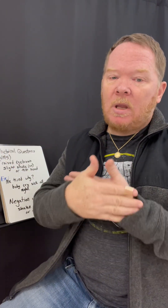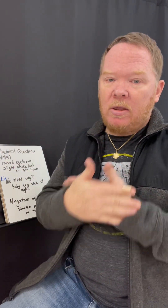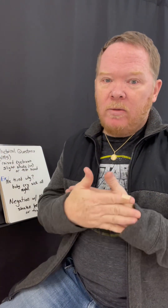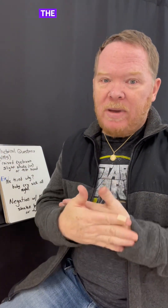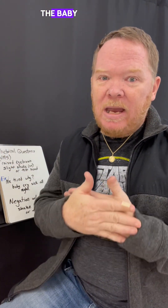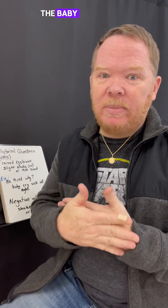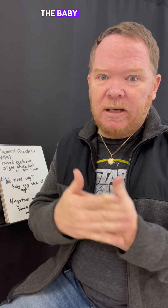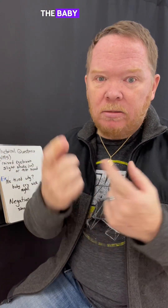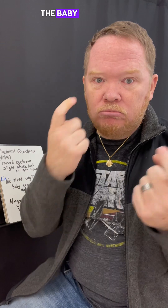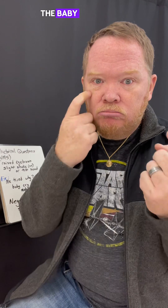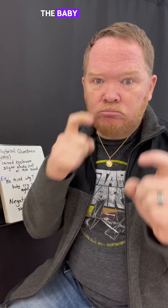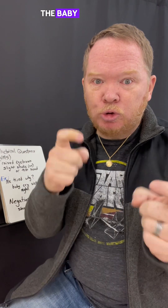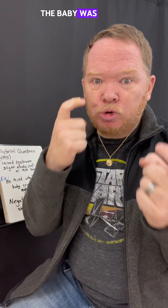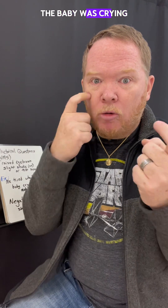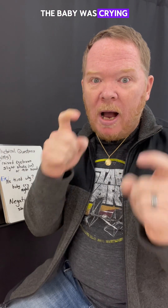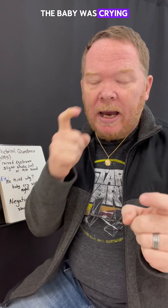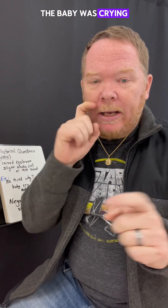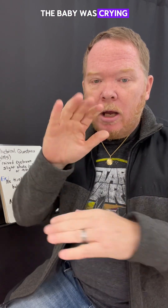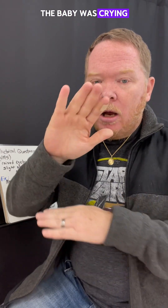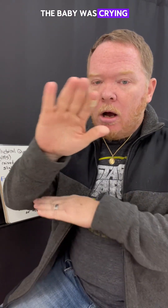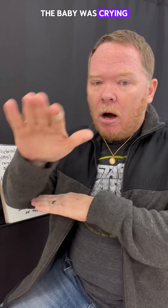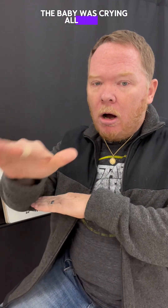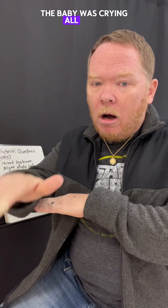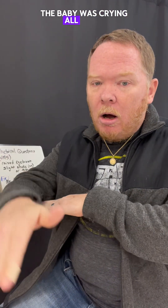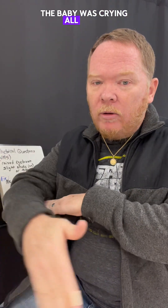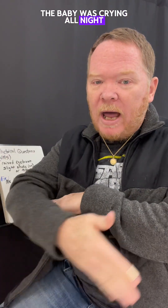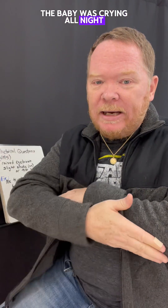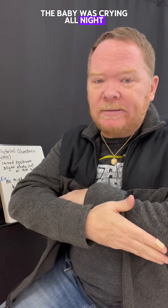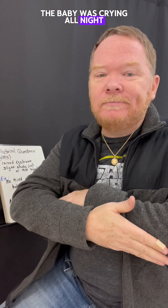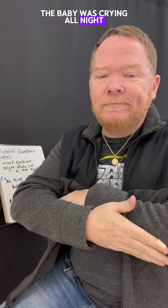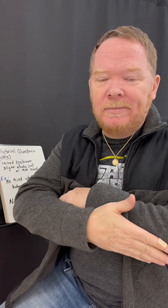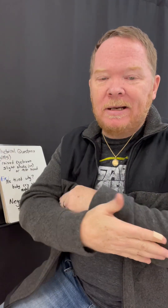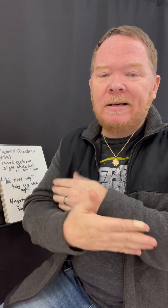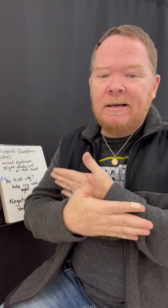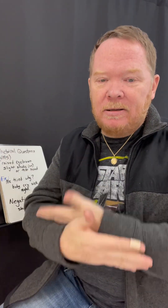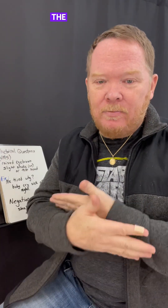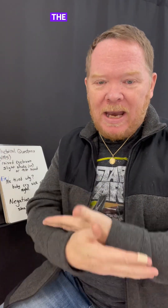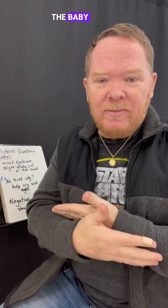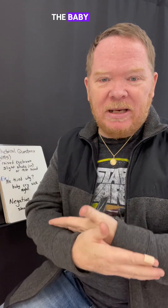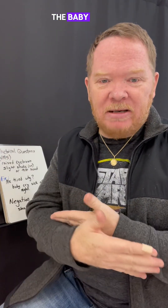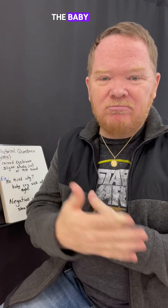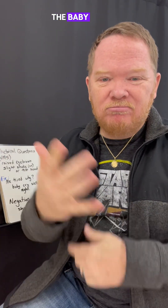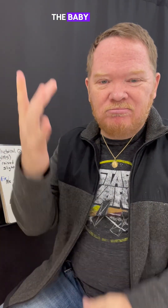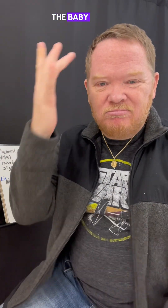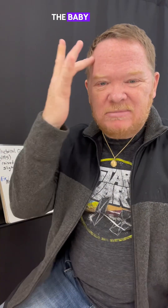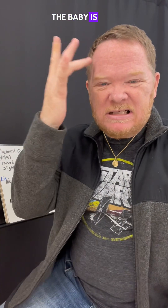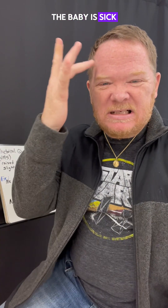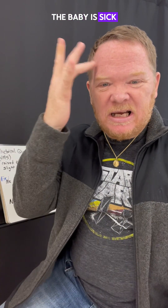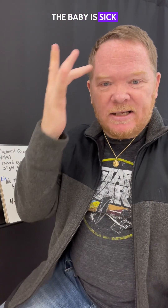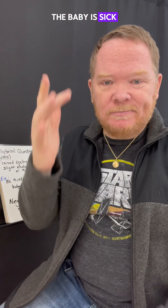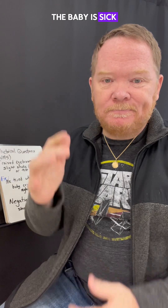The baby was crying all night. The baby is sick.